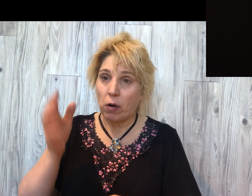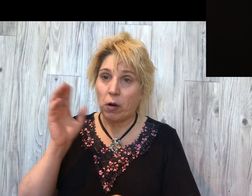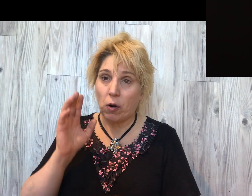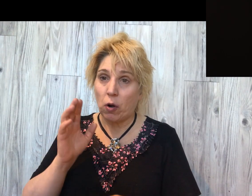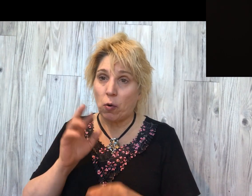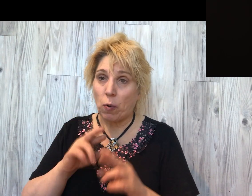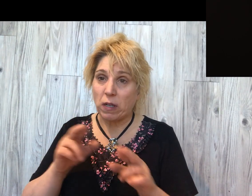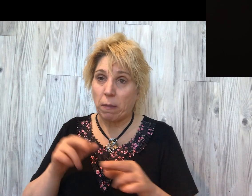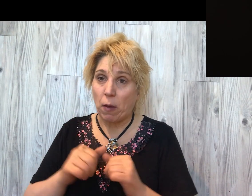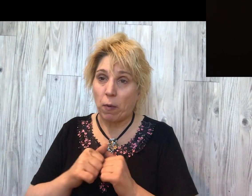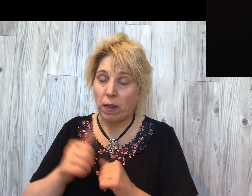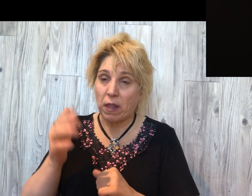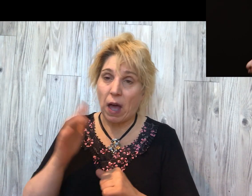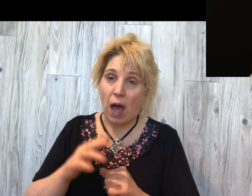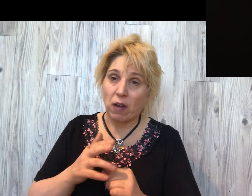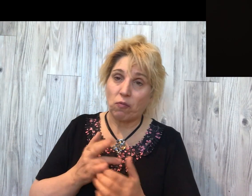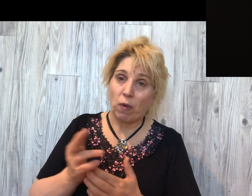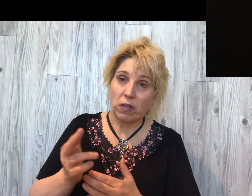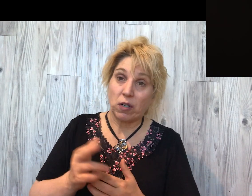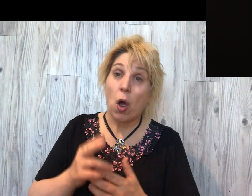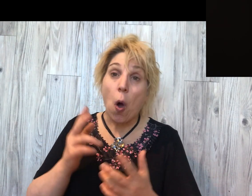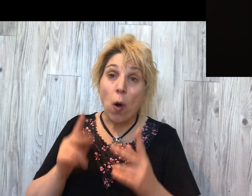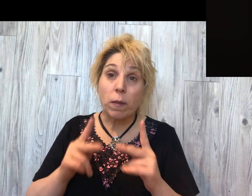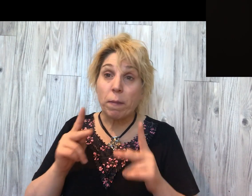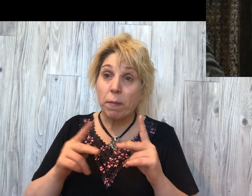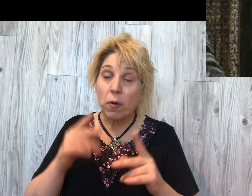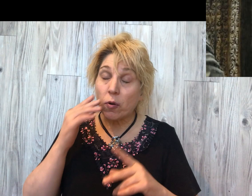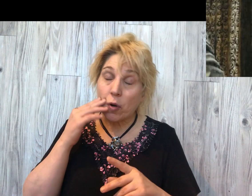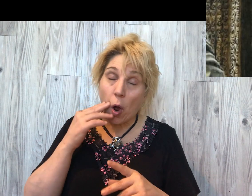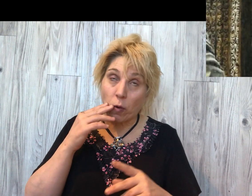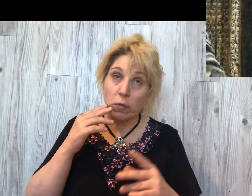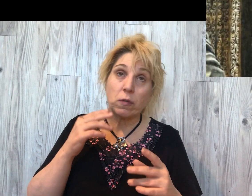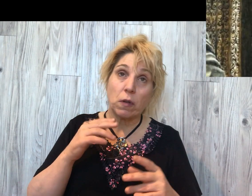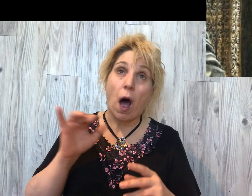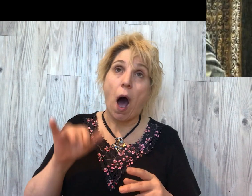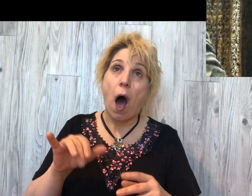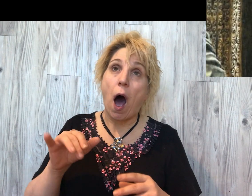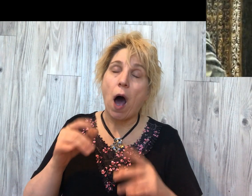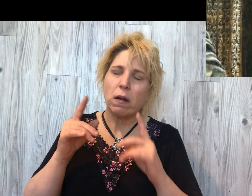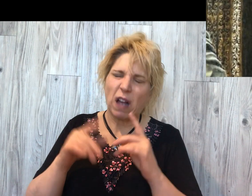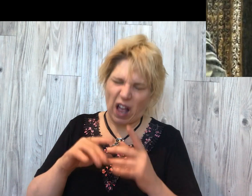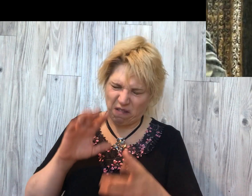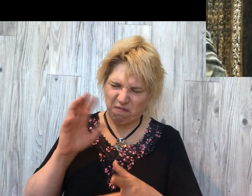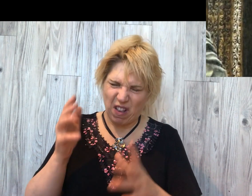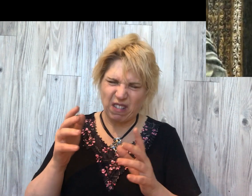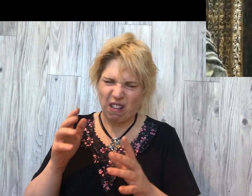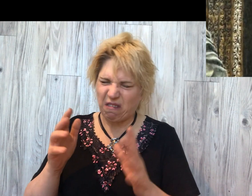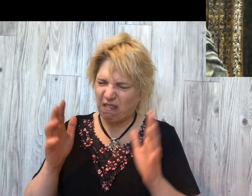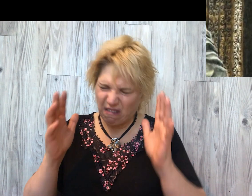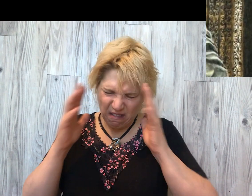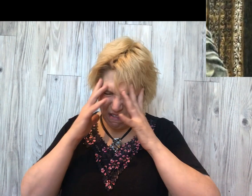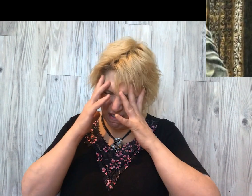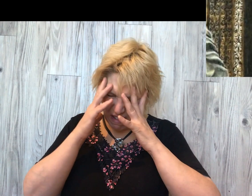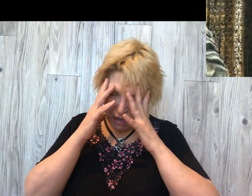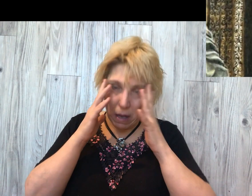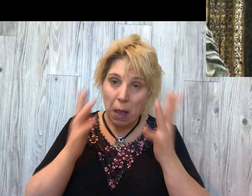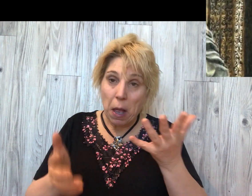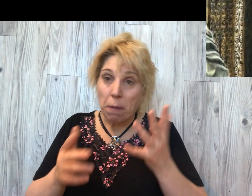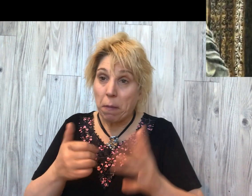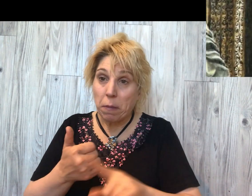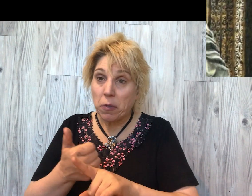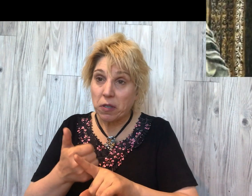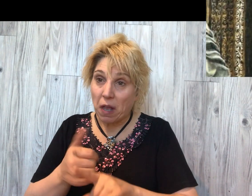God. Or are you today the person who knows how much you've messed up? Do you identify with the tax